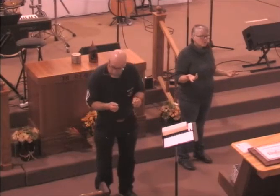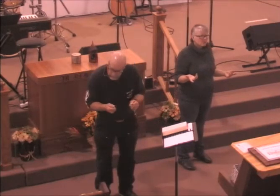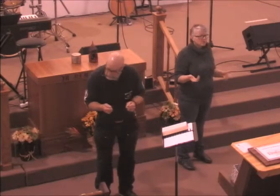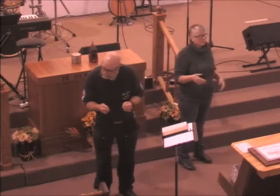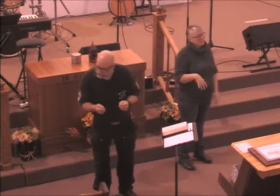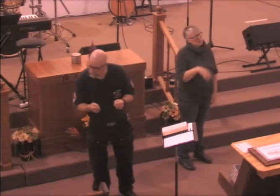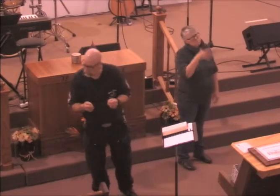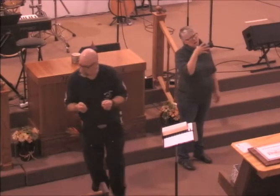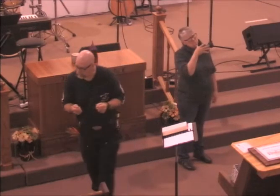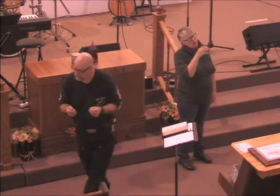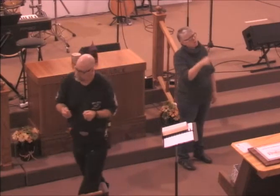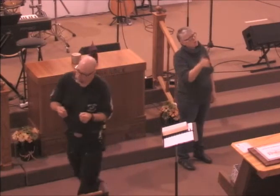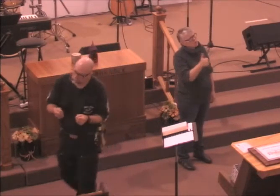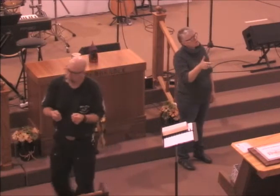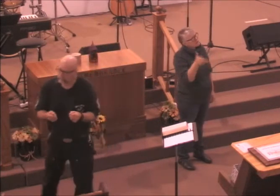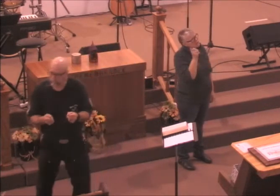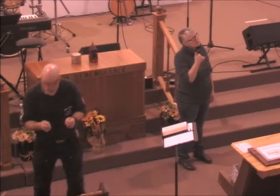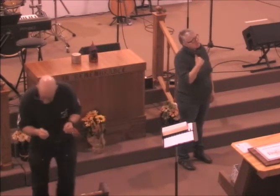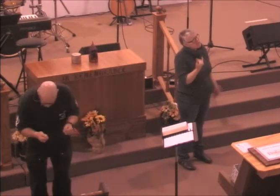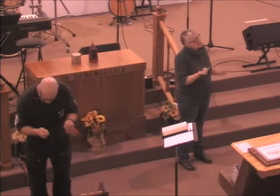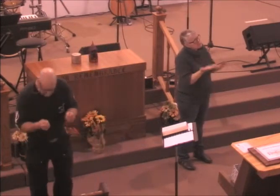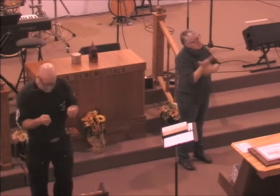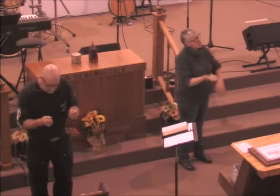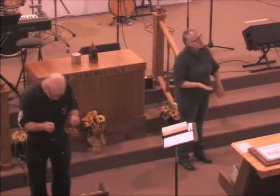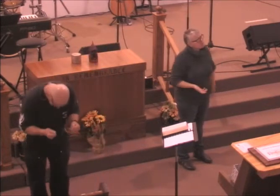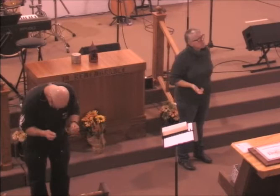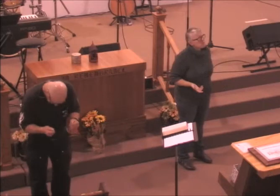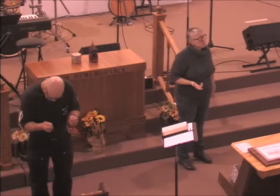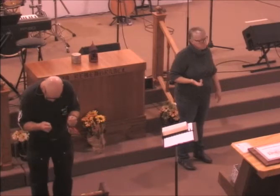mama didn't listen to me this morning.